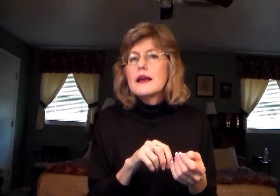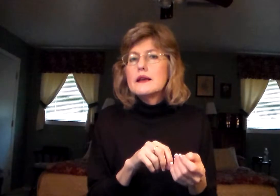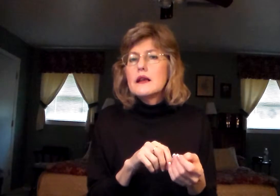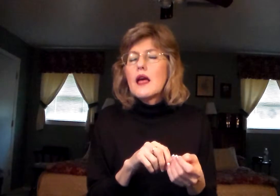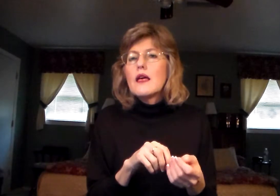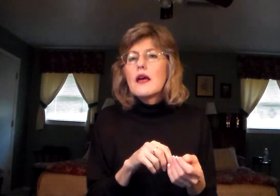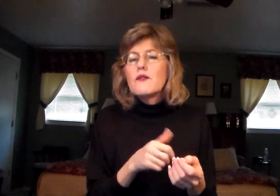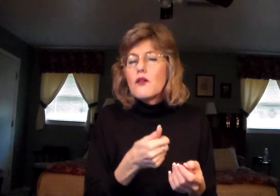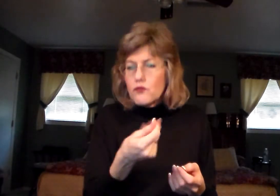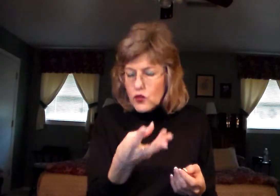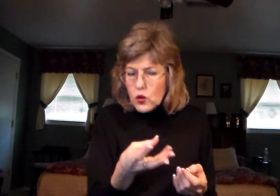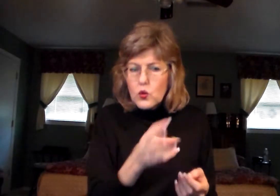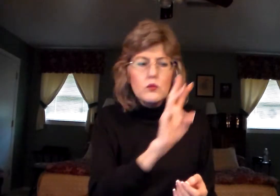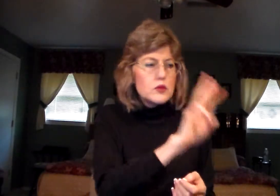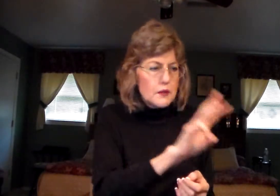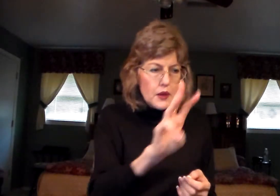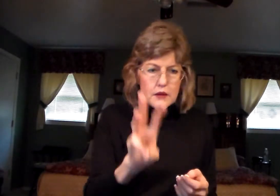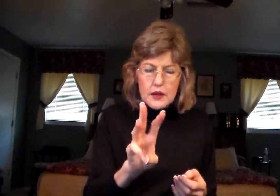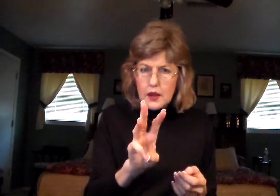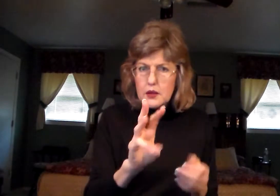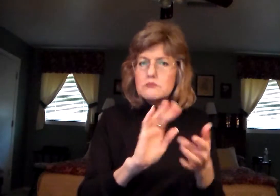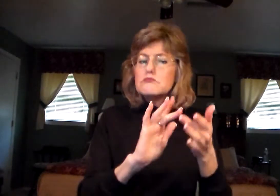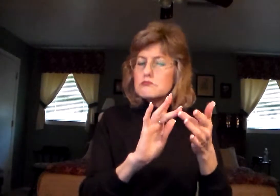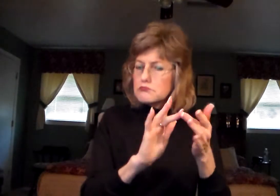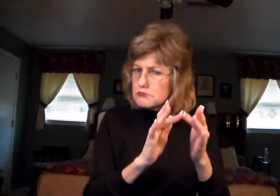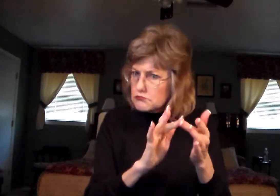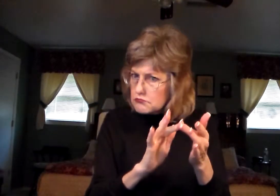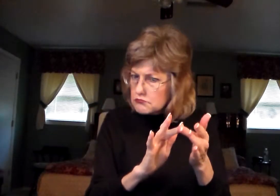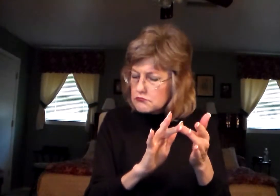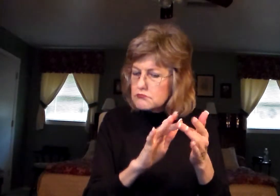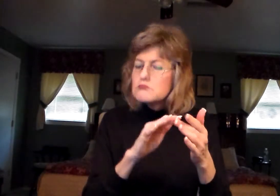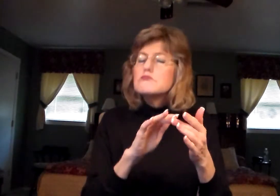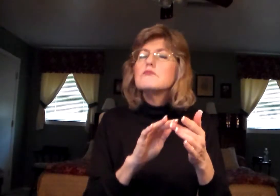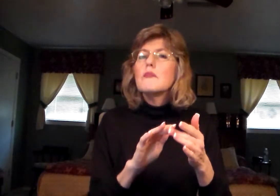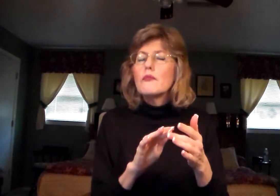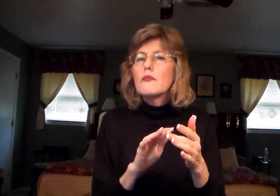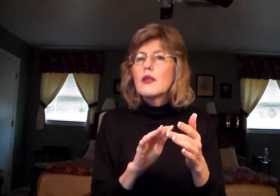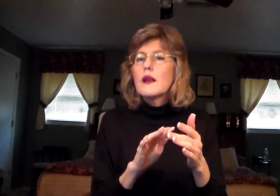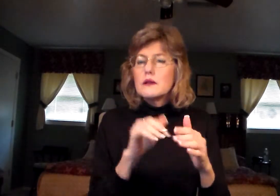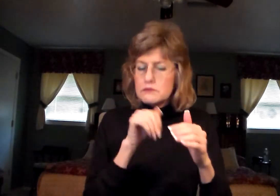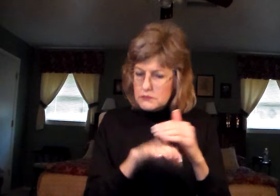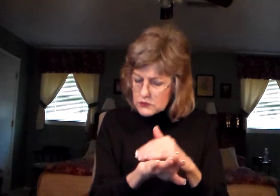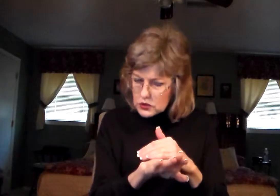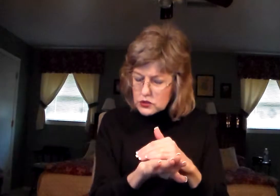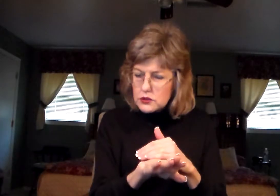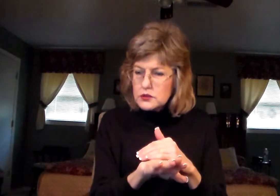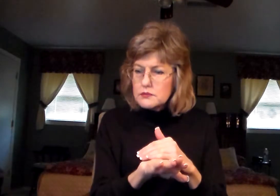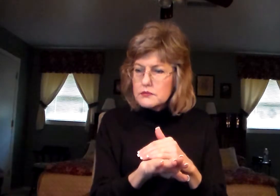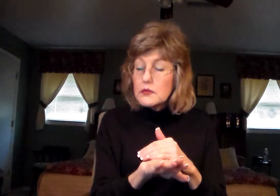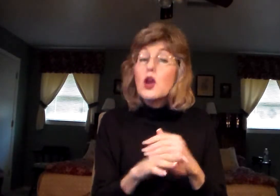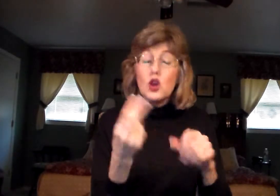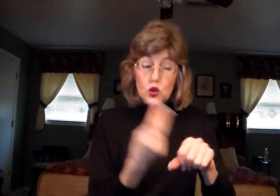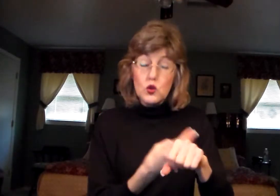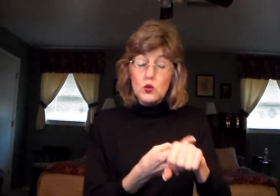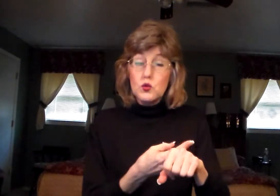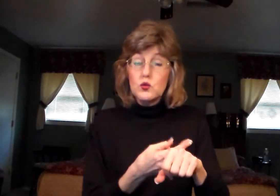that I have access to. Hopefully we're going to be able to use what I've already set up. So anyway, you're going to